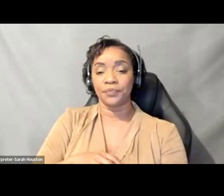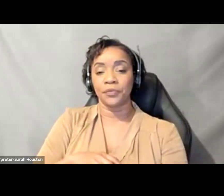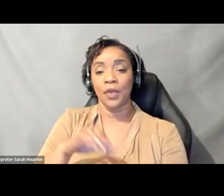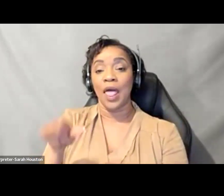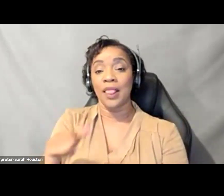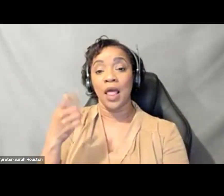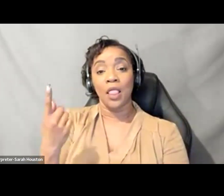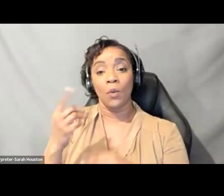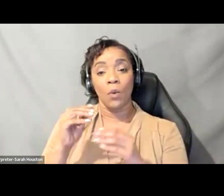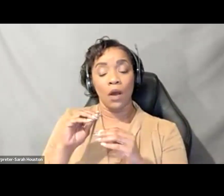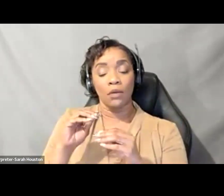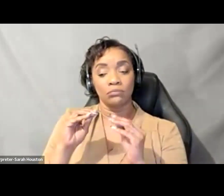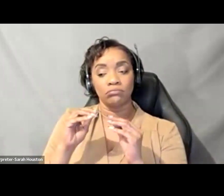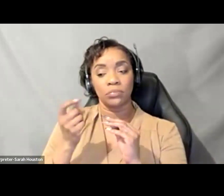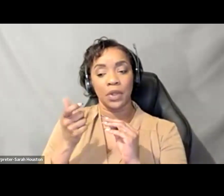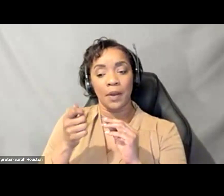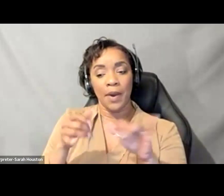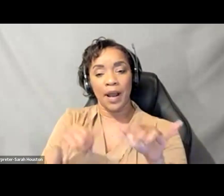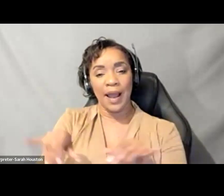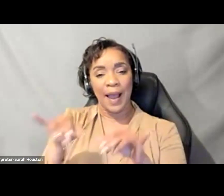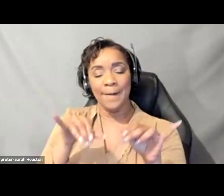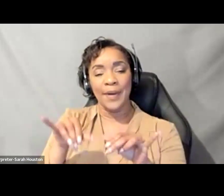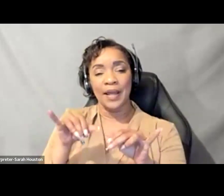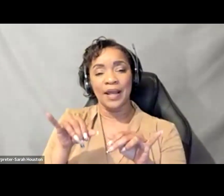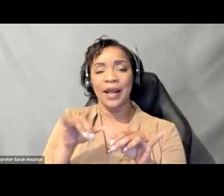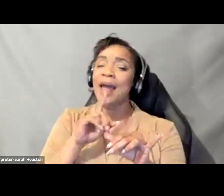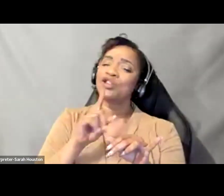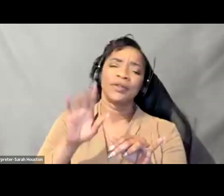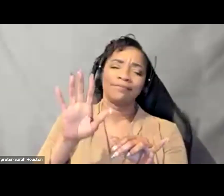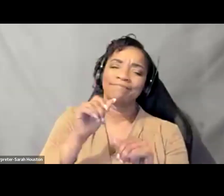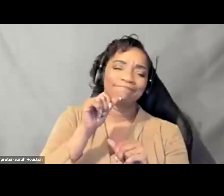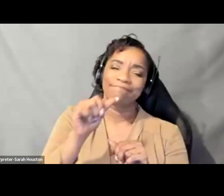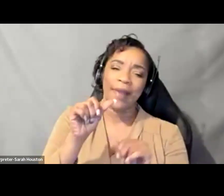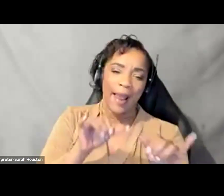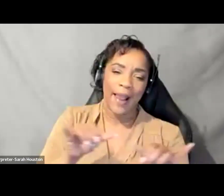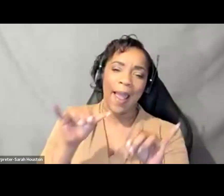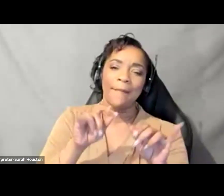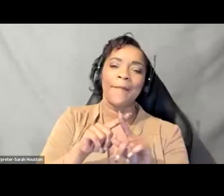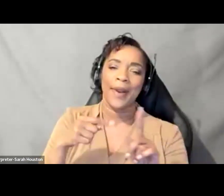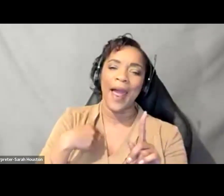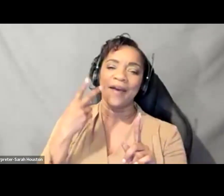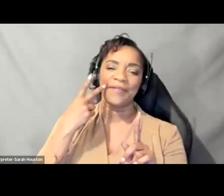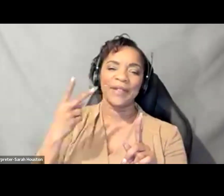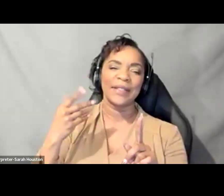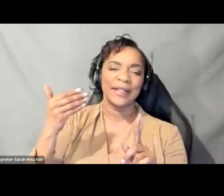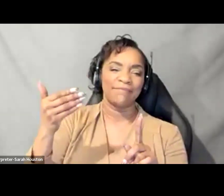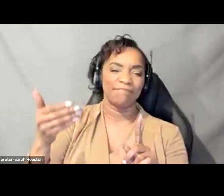maybe common, or not, it is actually not so common, but it's something that I had seen in my clinic before,